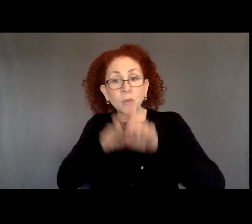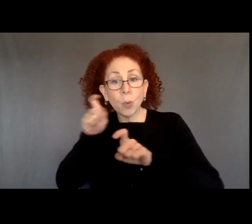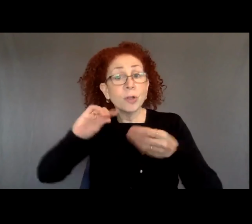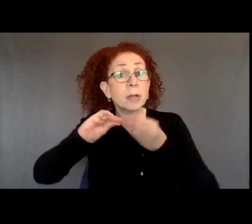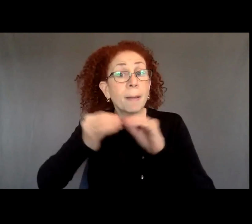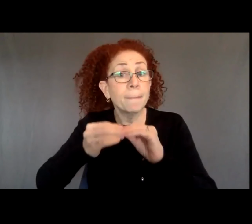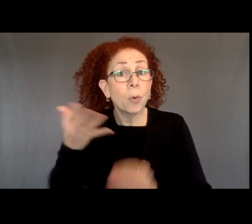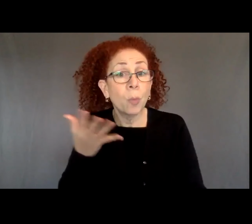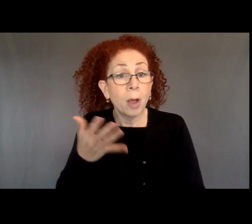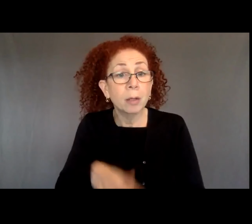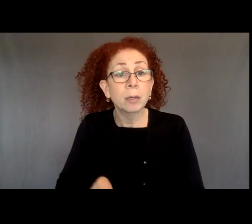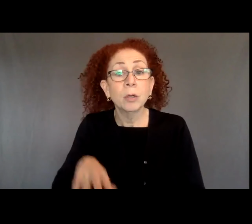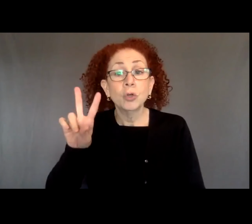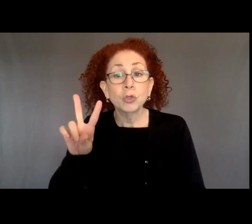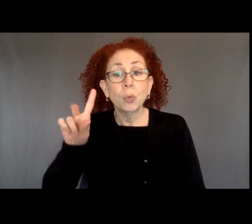is